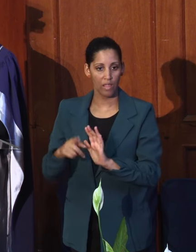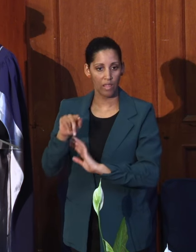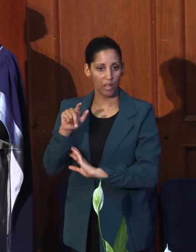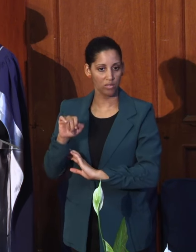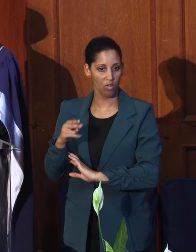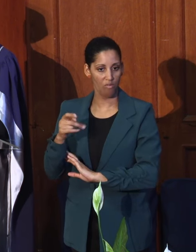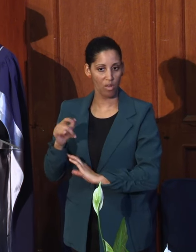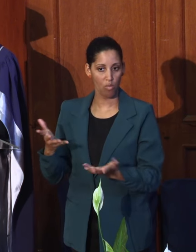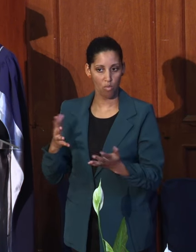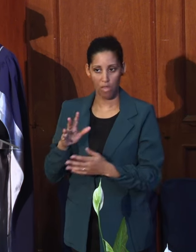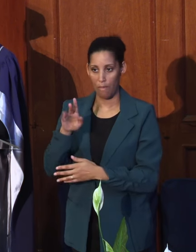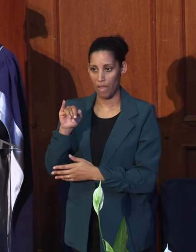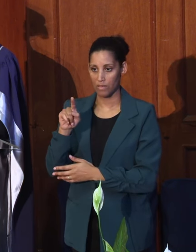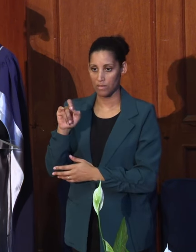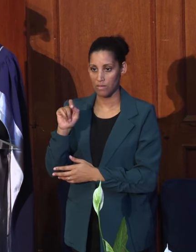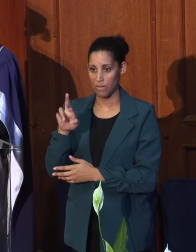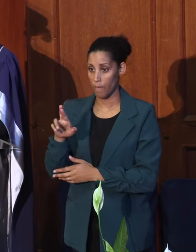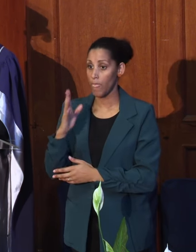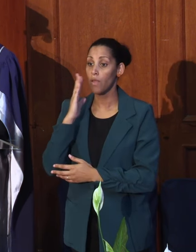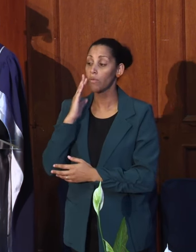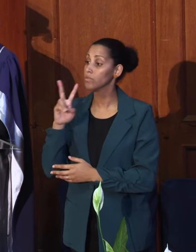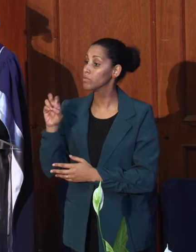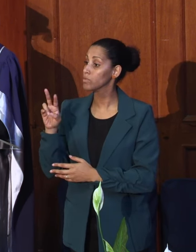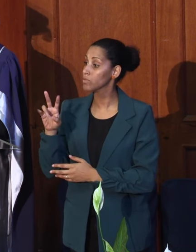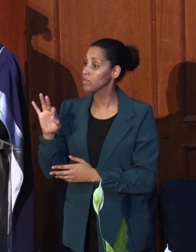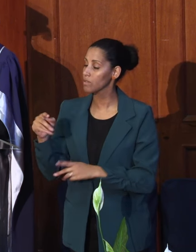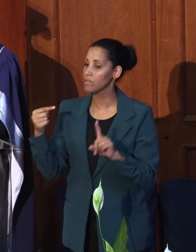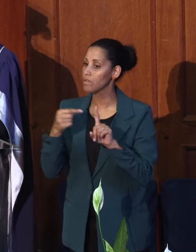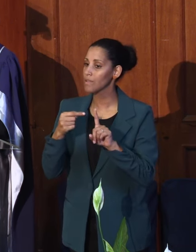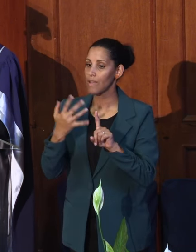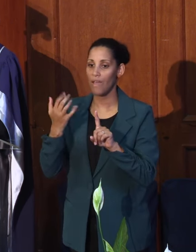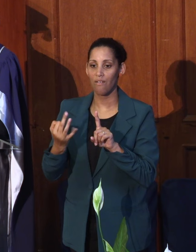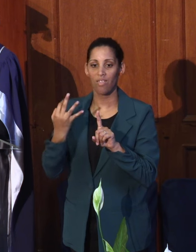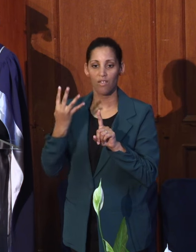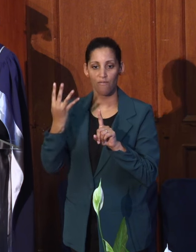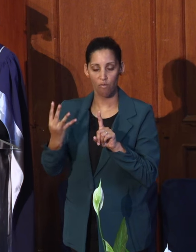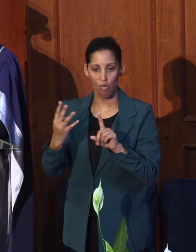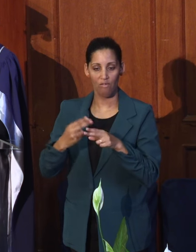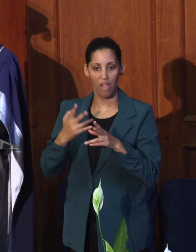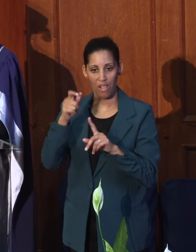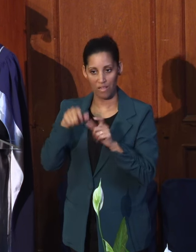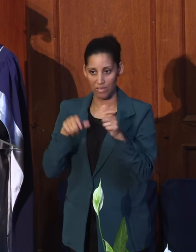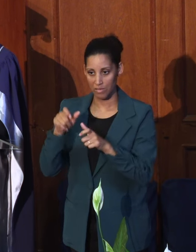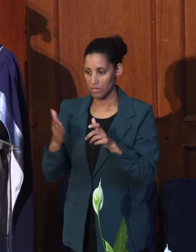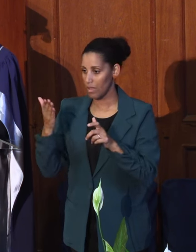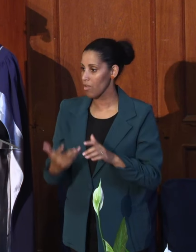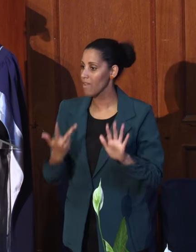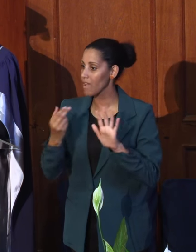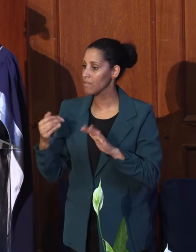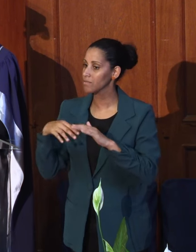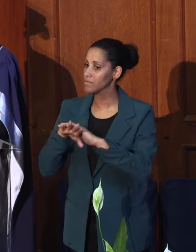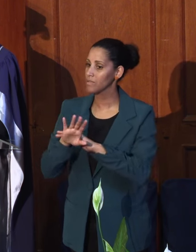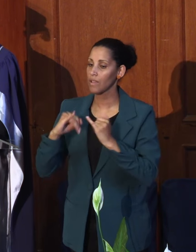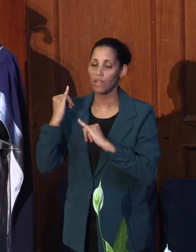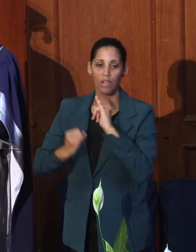Baxter. In 2023, he was one of 34 finalists from over 800 entries to compete in the International